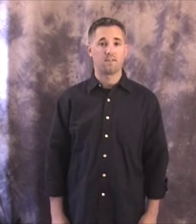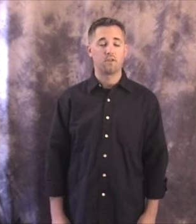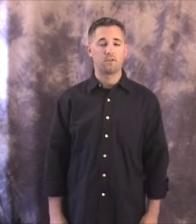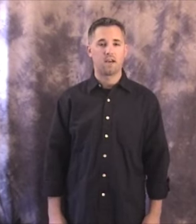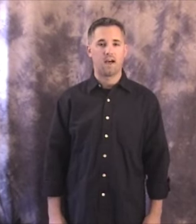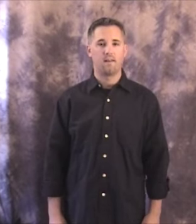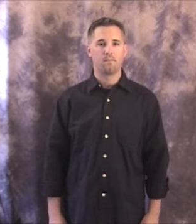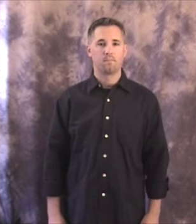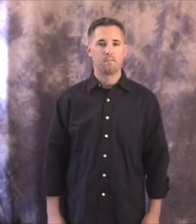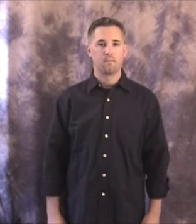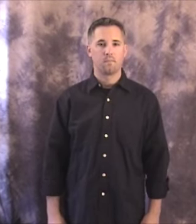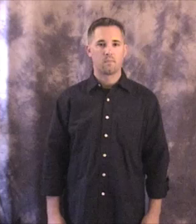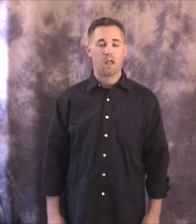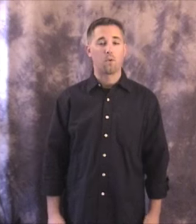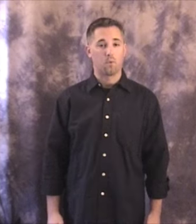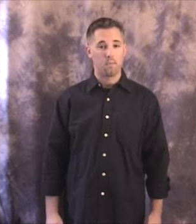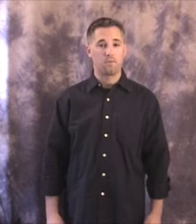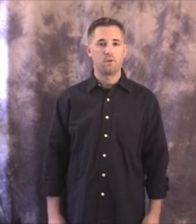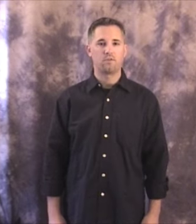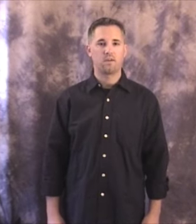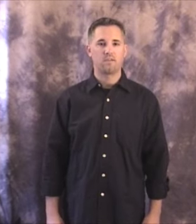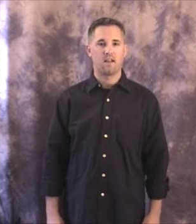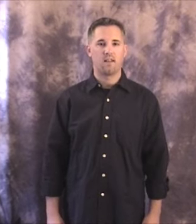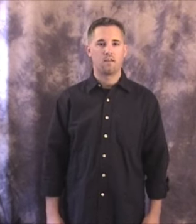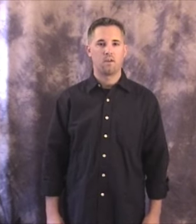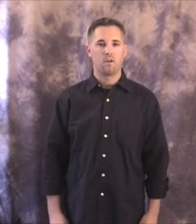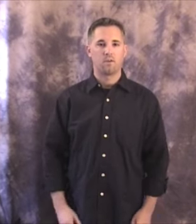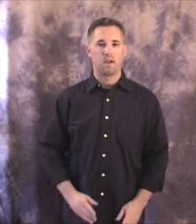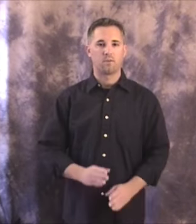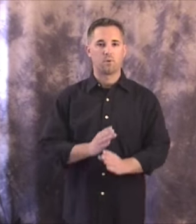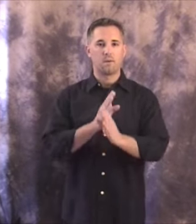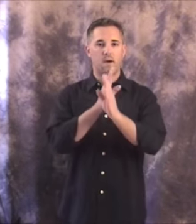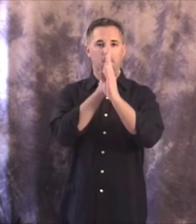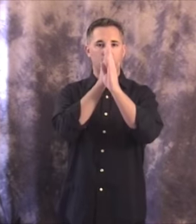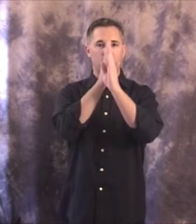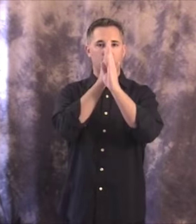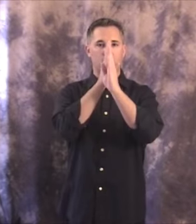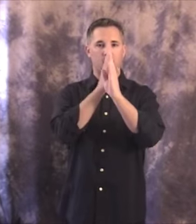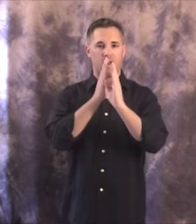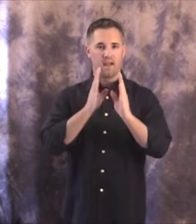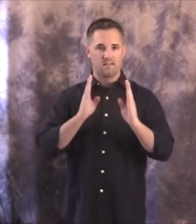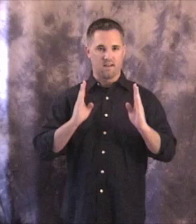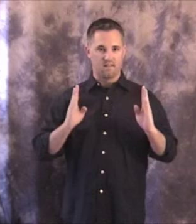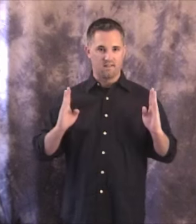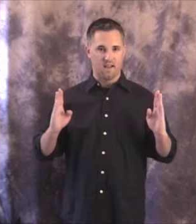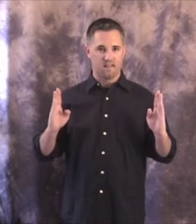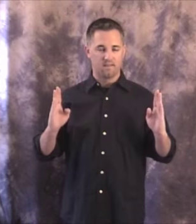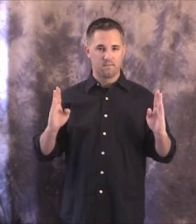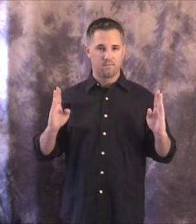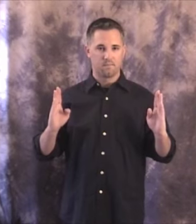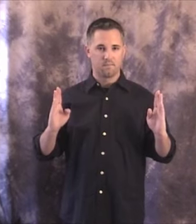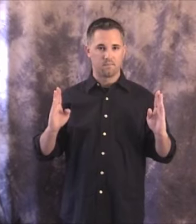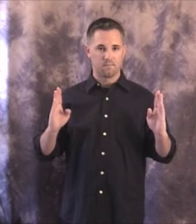at your side, and right before you start signing, your hands will come up and sign silent.